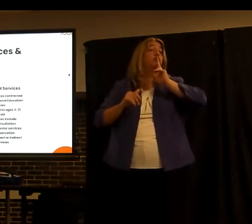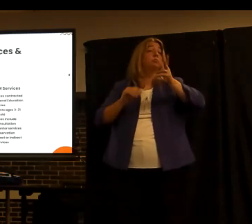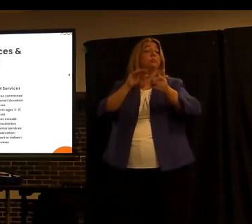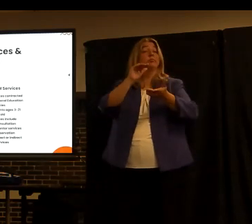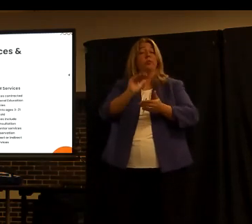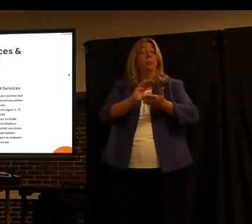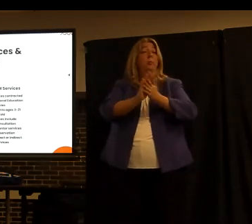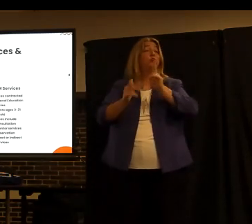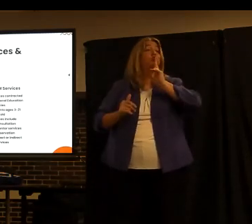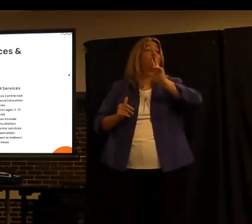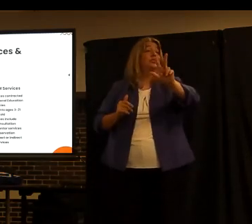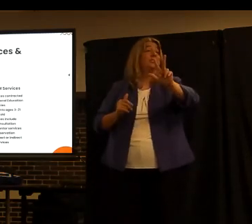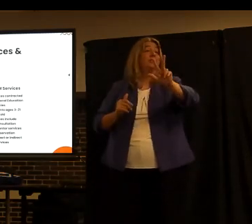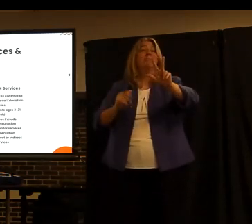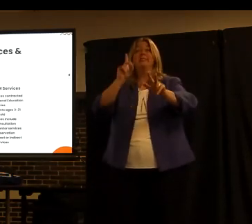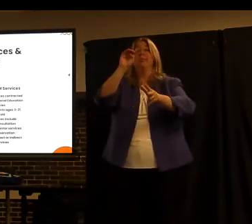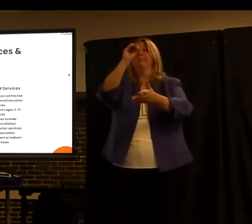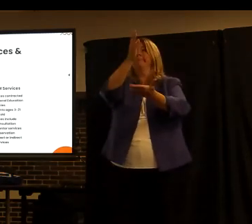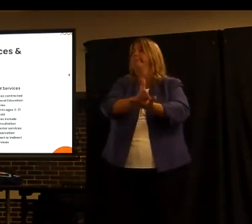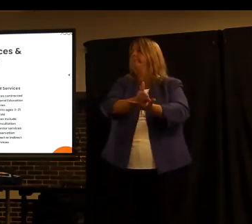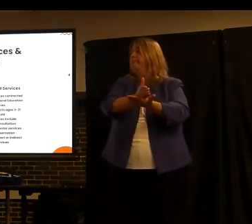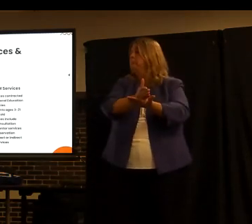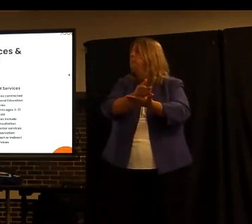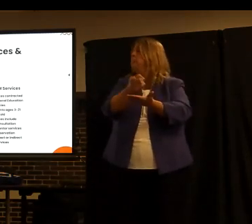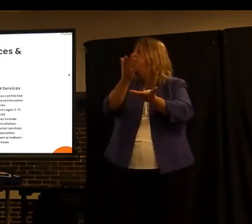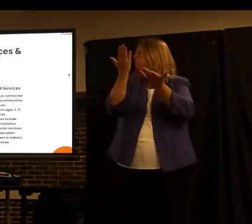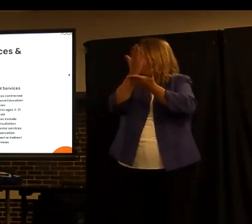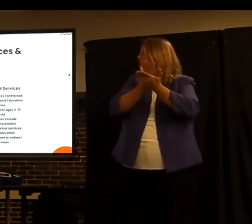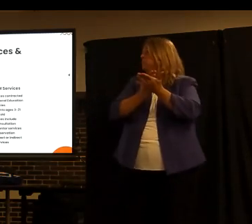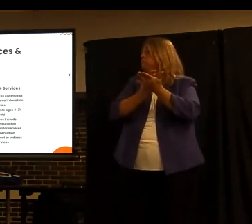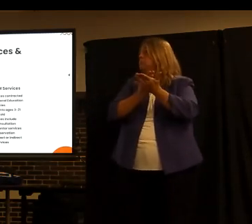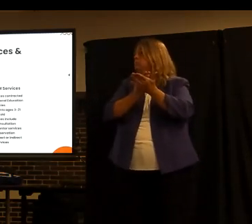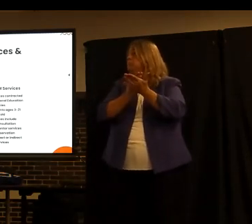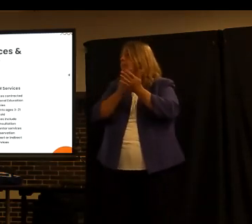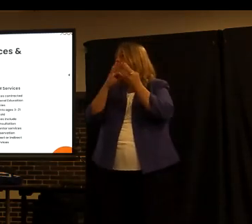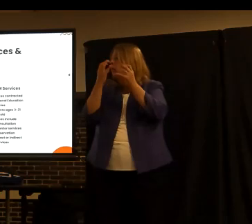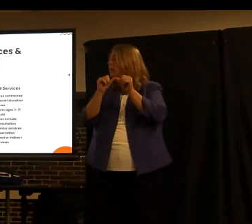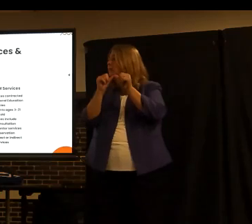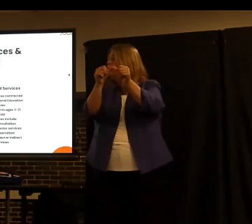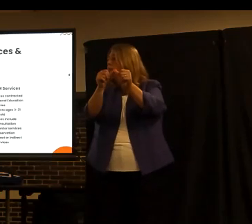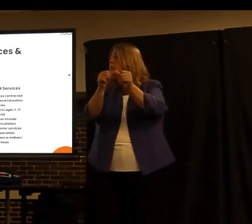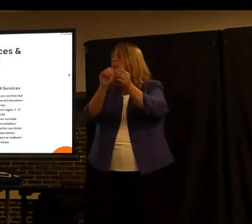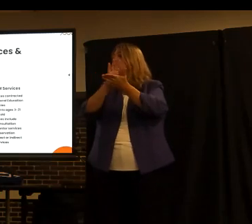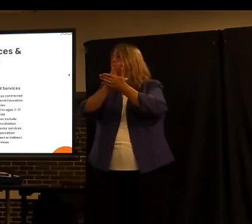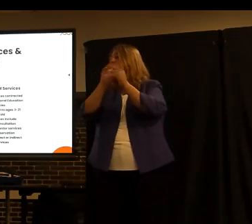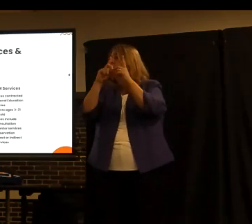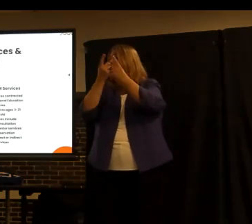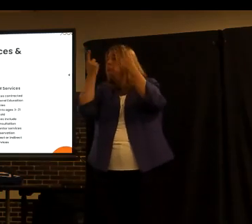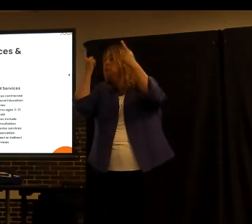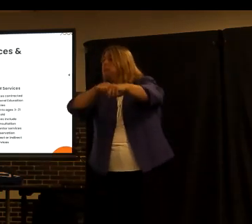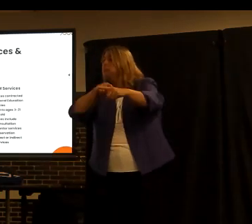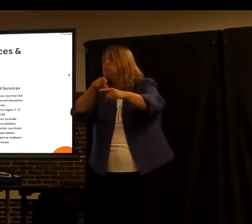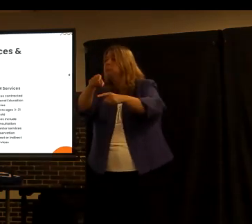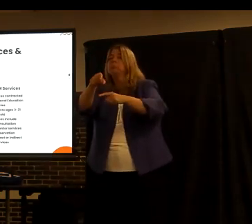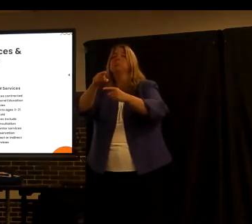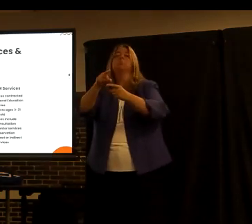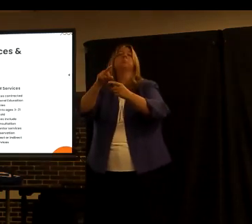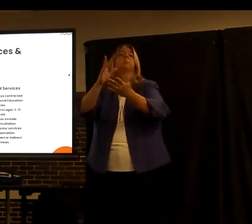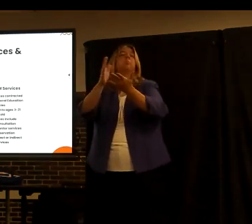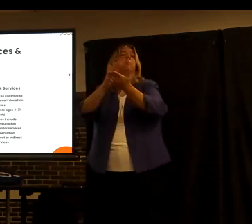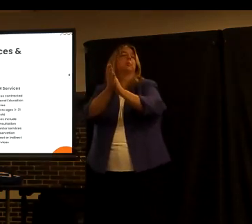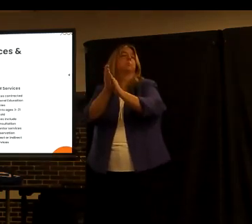mentors or school age mentors, excuse me. And the reason that's there is that when students age out at 3